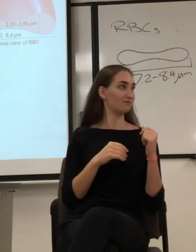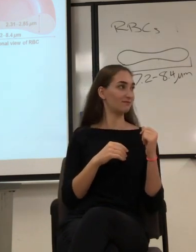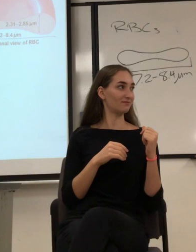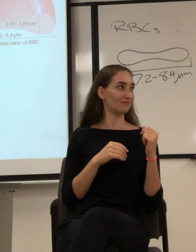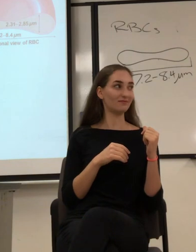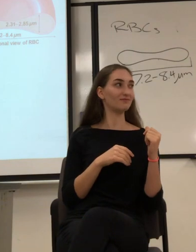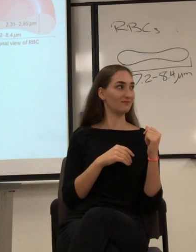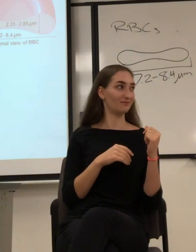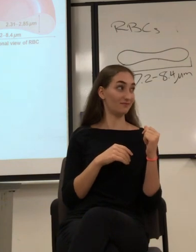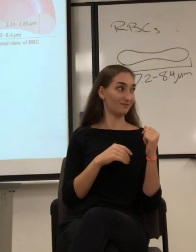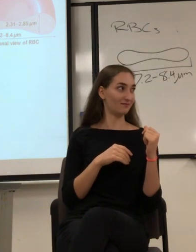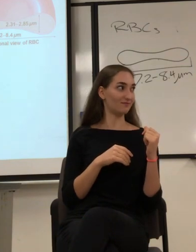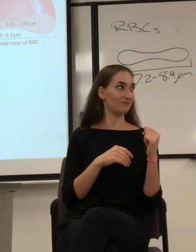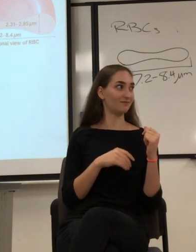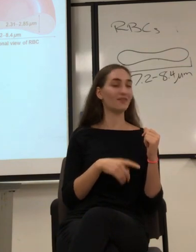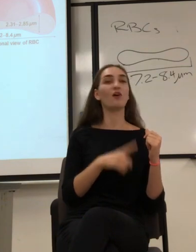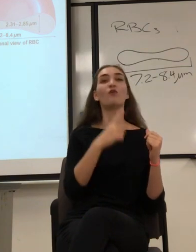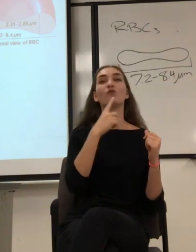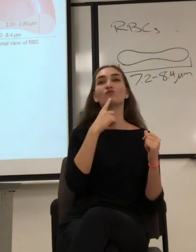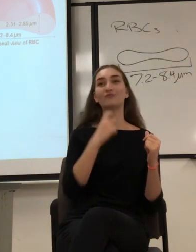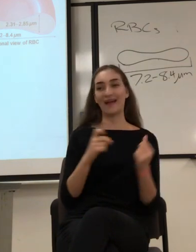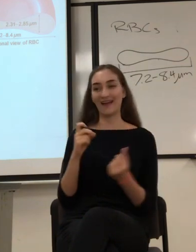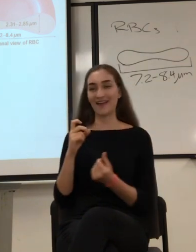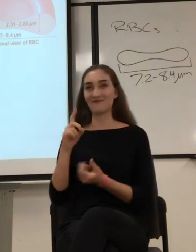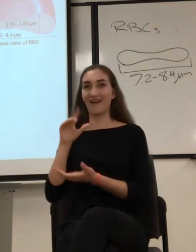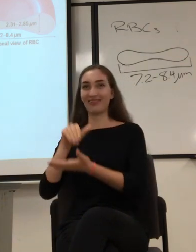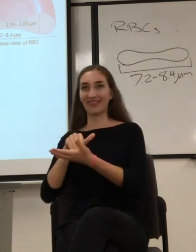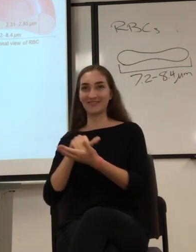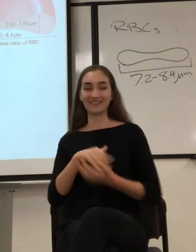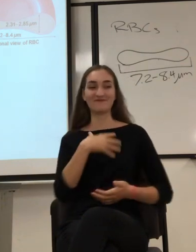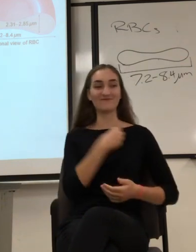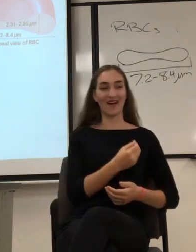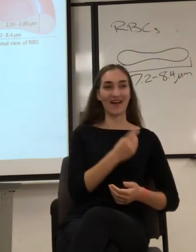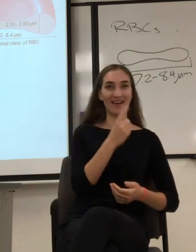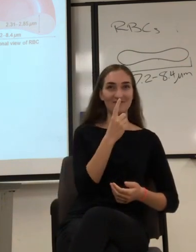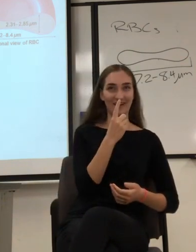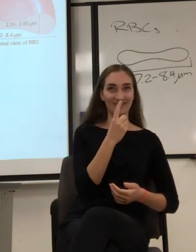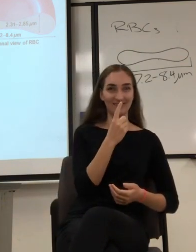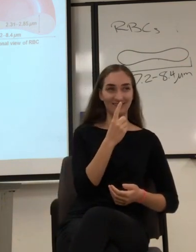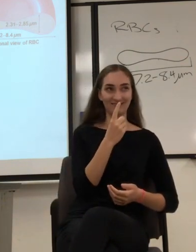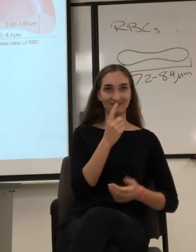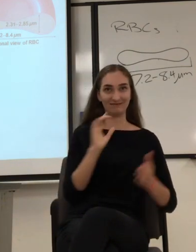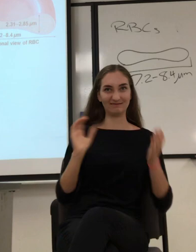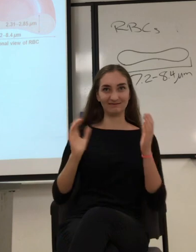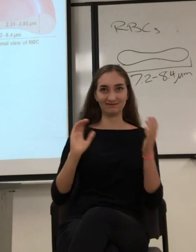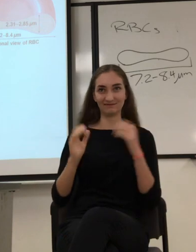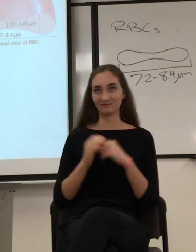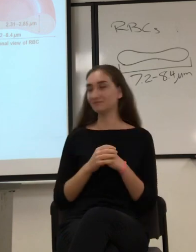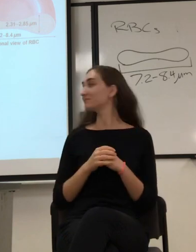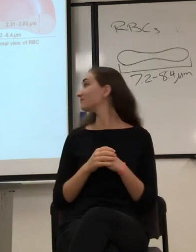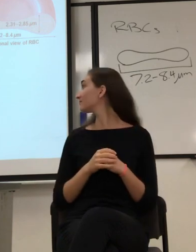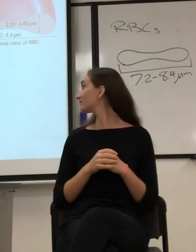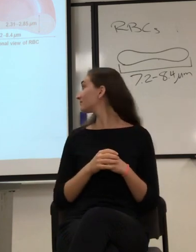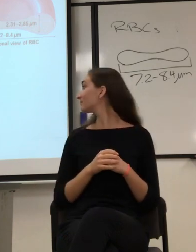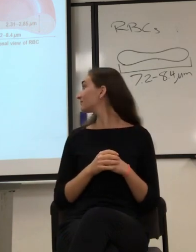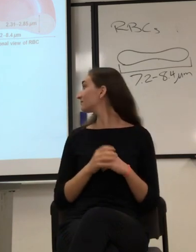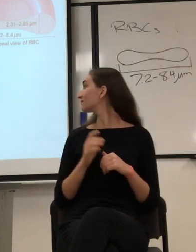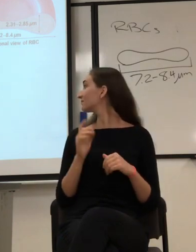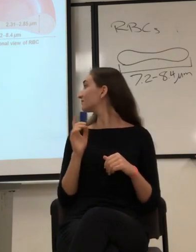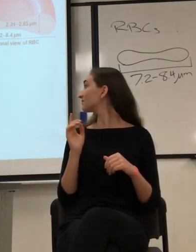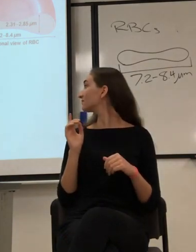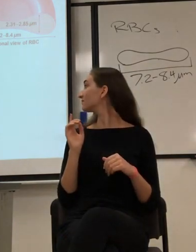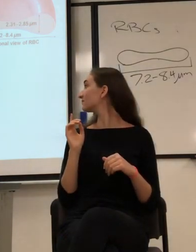What are the little specks? Which formed elements are those? Platelets. Yeah. Okay, here you see